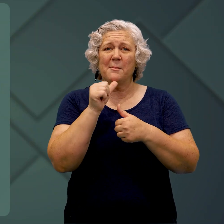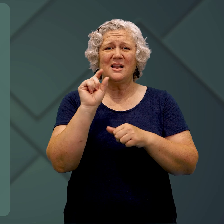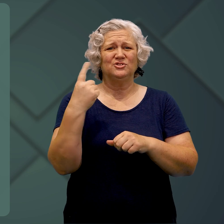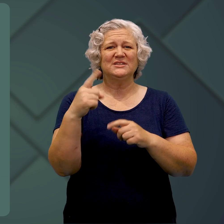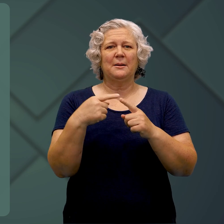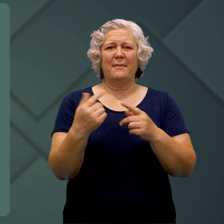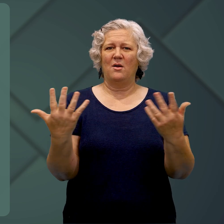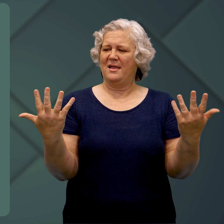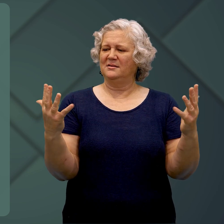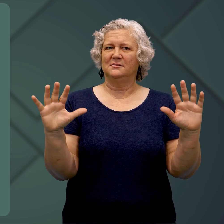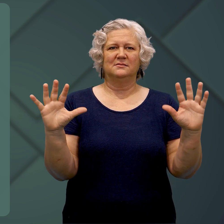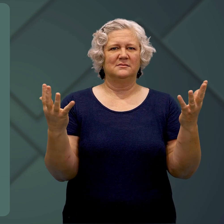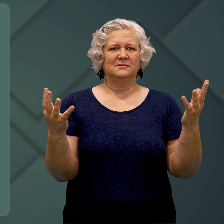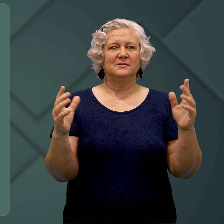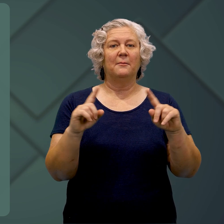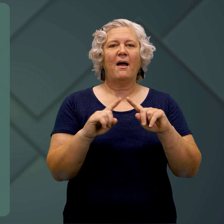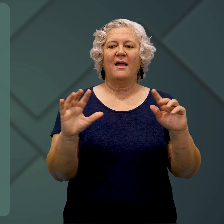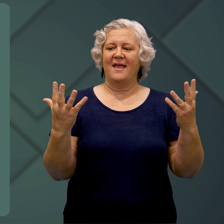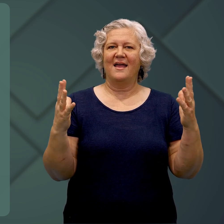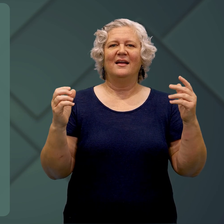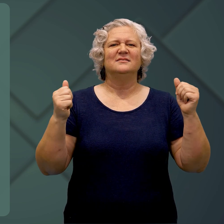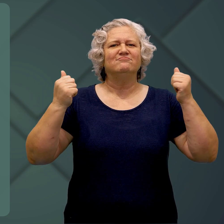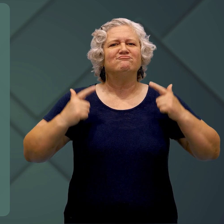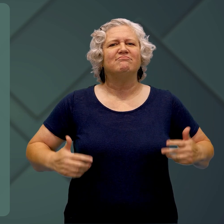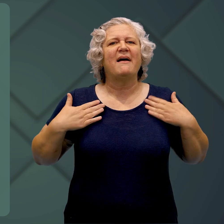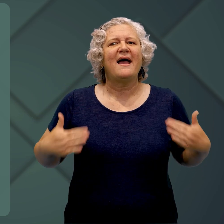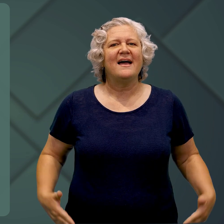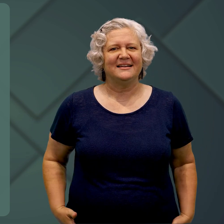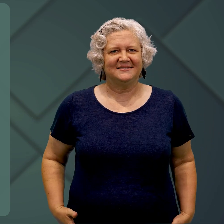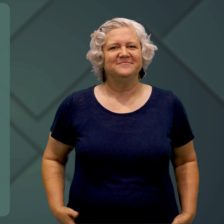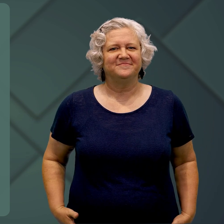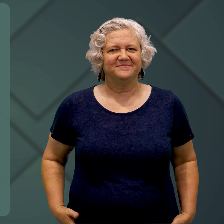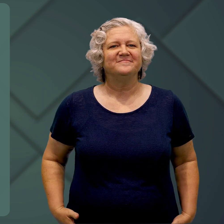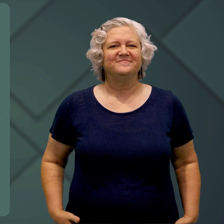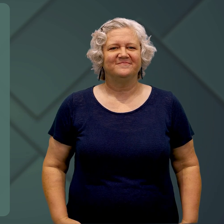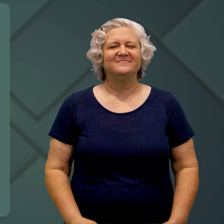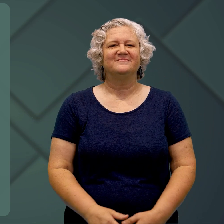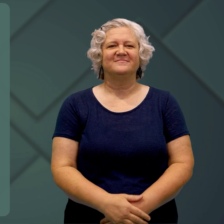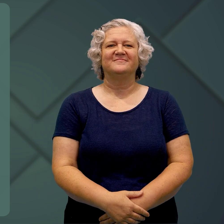Remember, it's not only about the hands, but it involves the entire body.